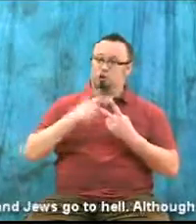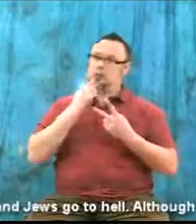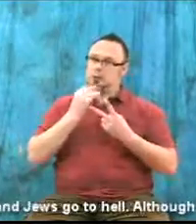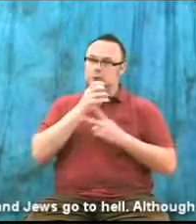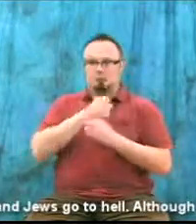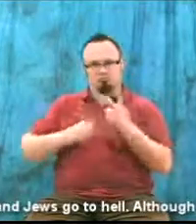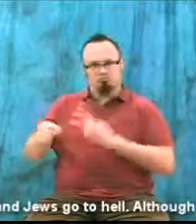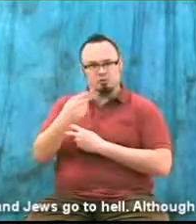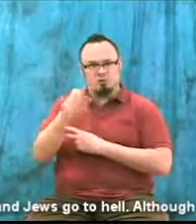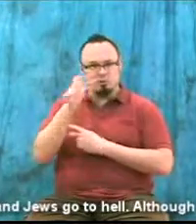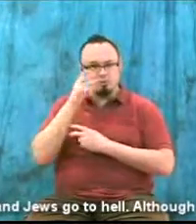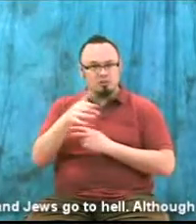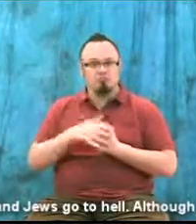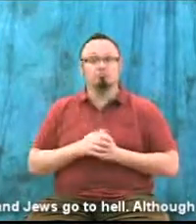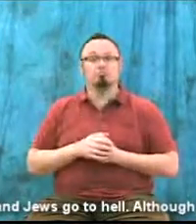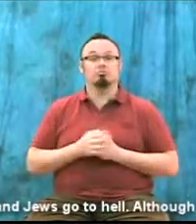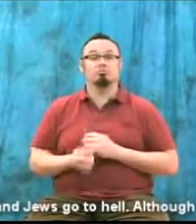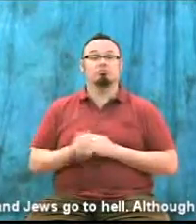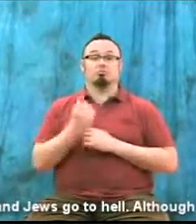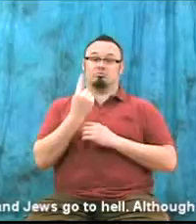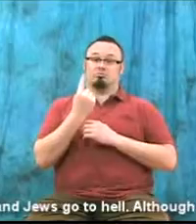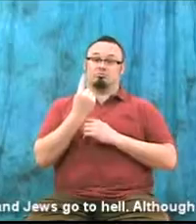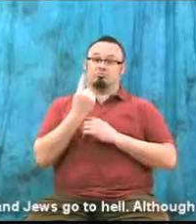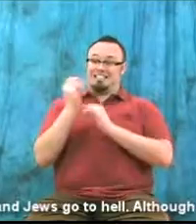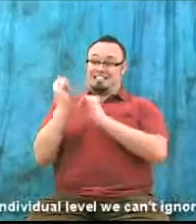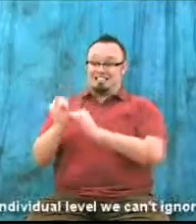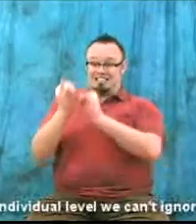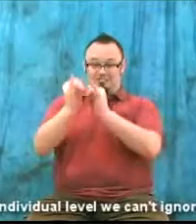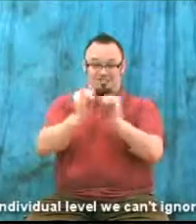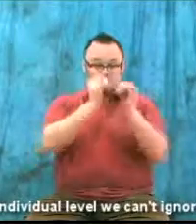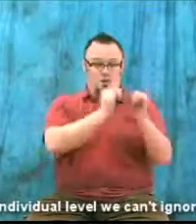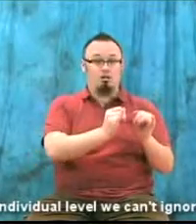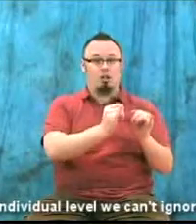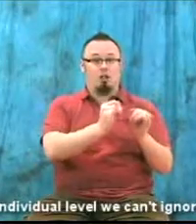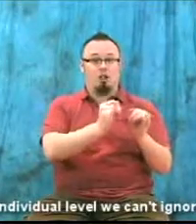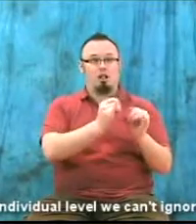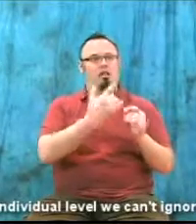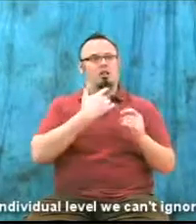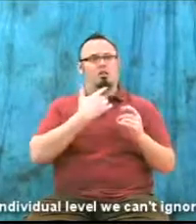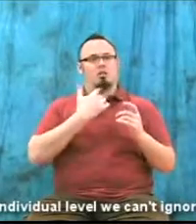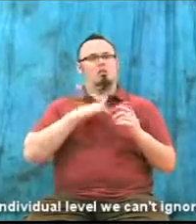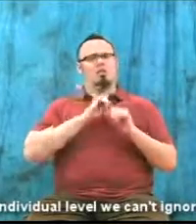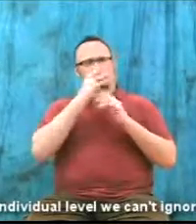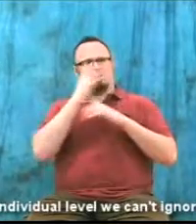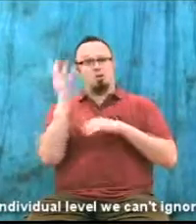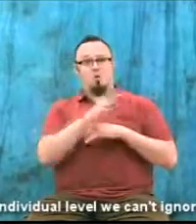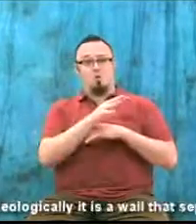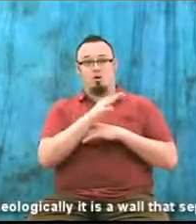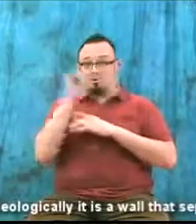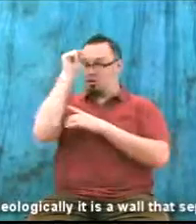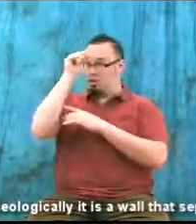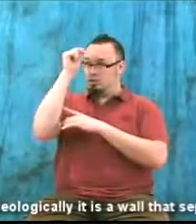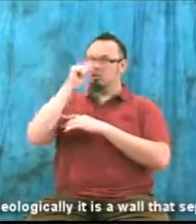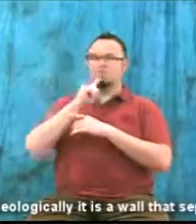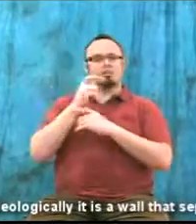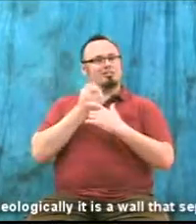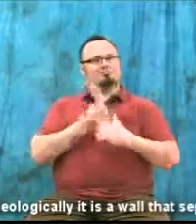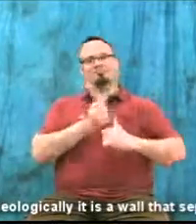and Jews go to hell. Although on an individual level we can ignore this, theologically it is a wall that